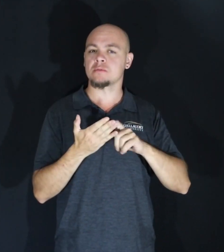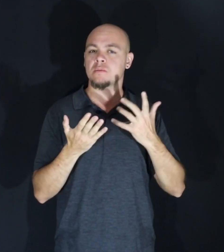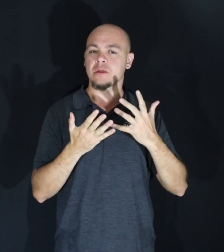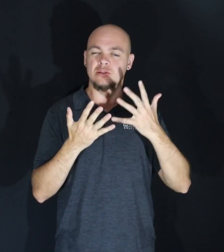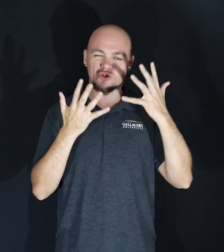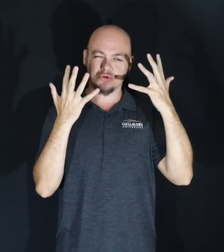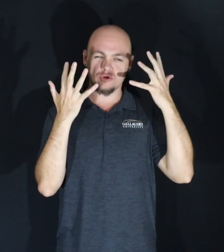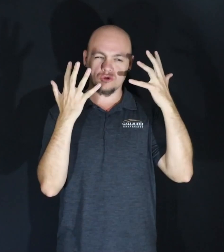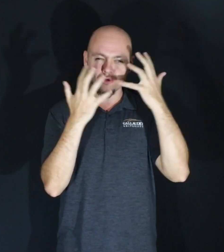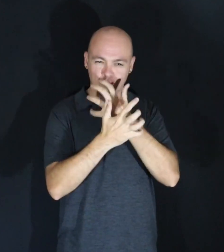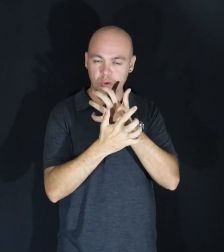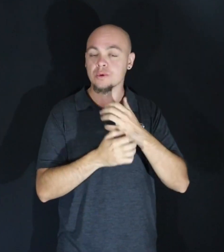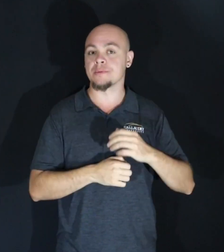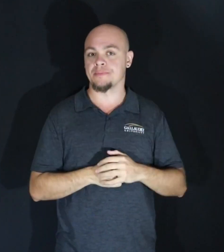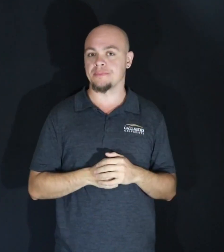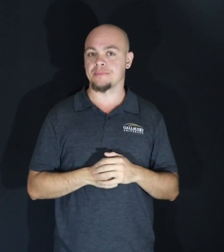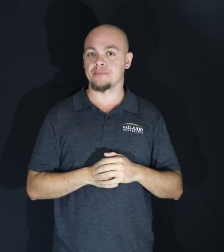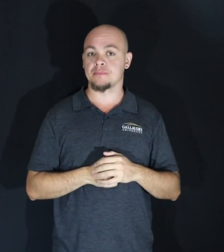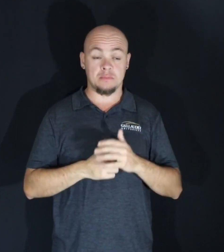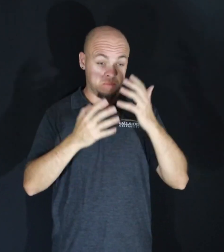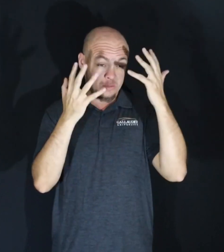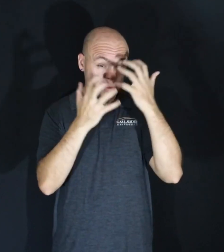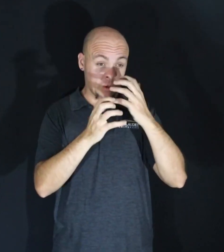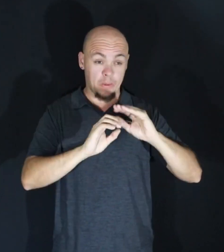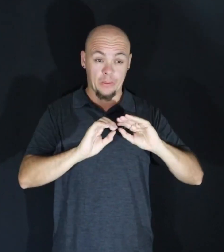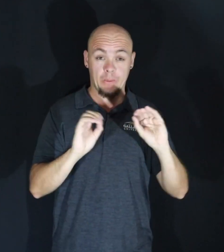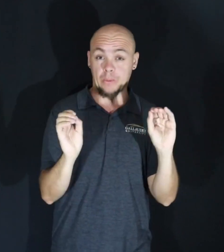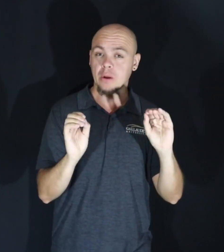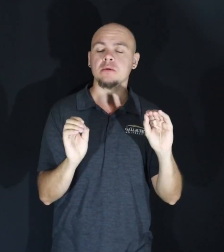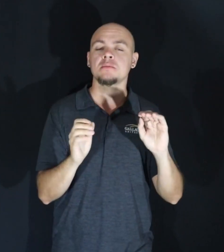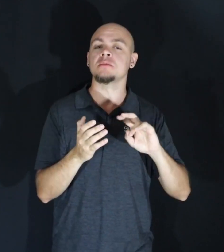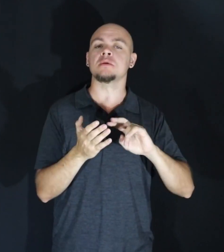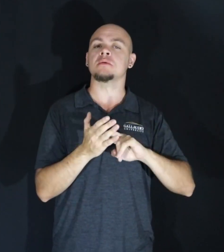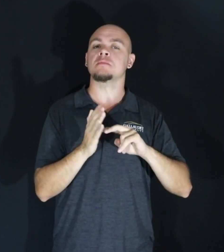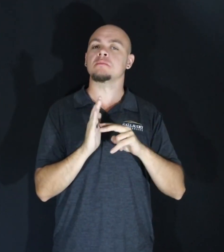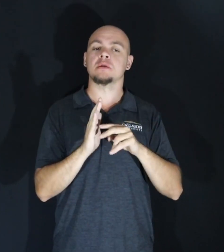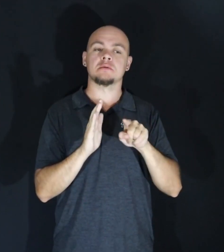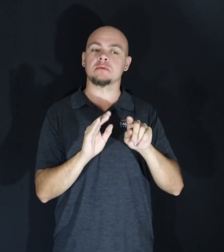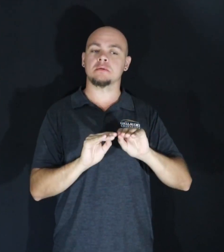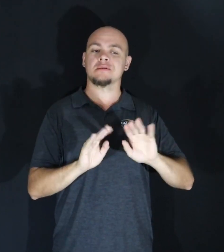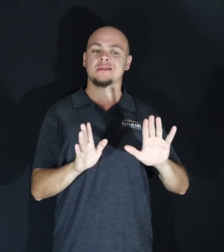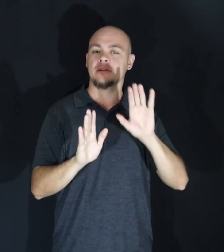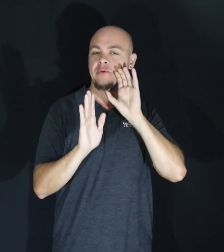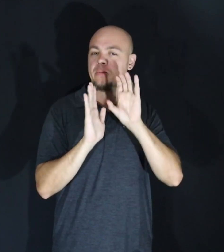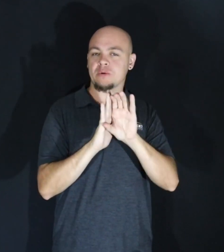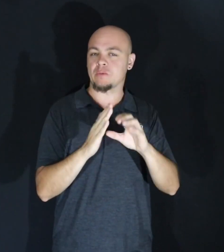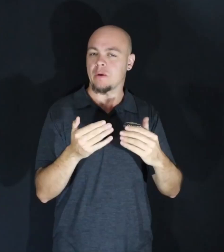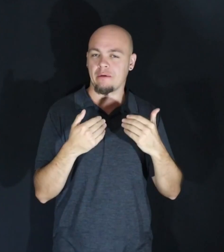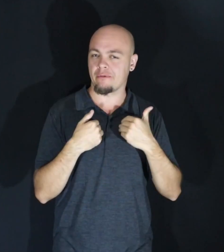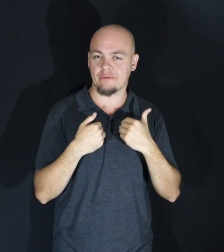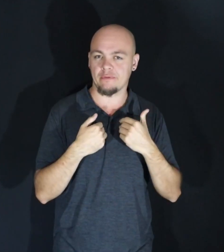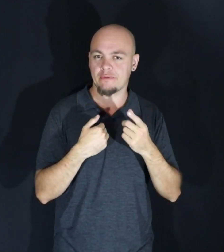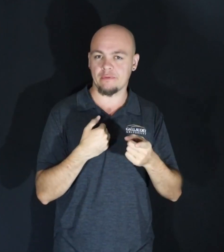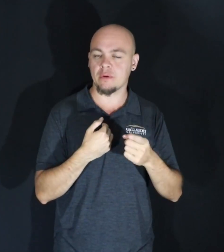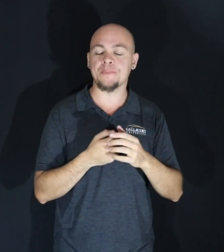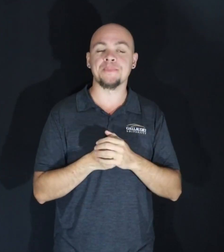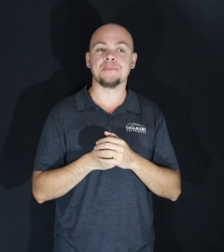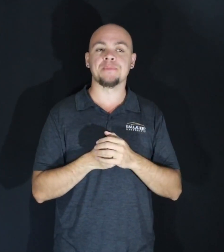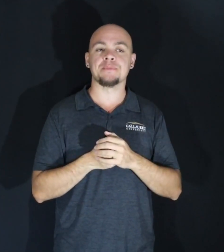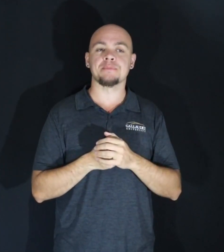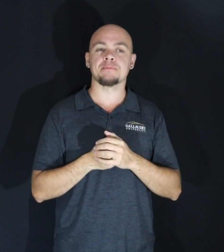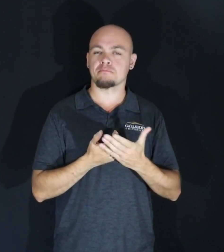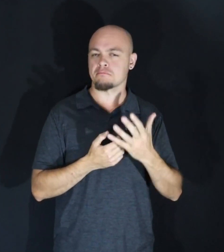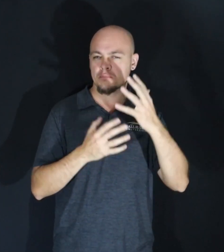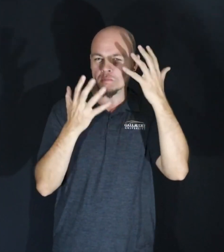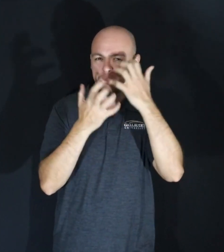darkness. Without the darkness, we would never get a clear picture. Now, many of us have